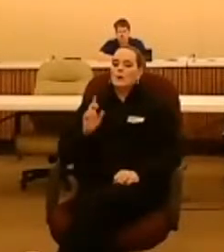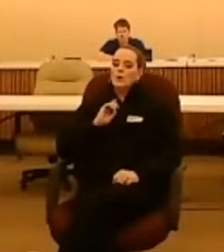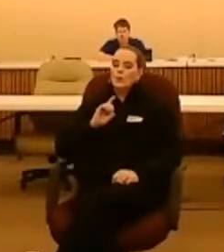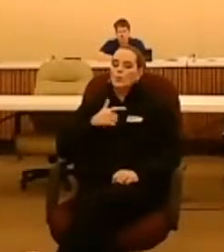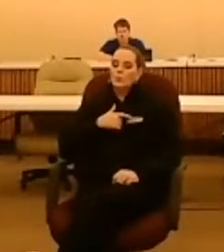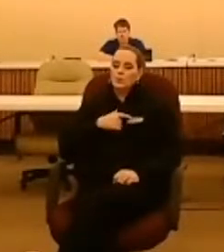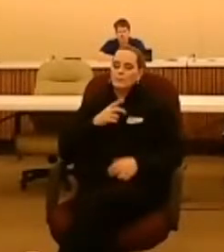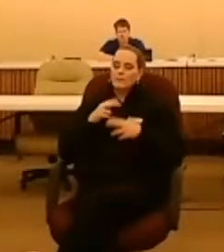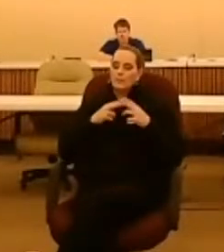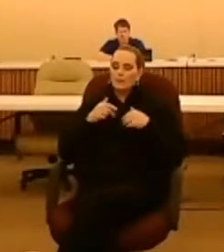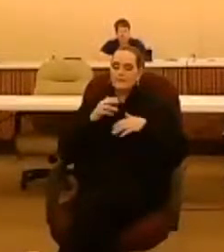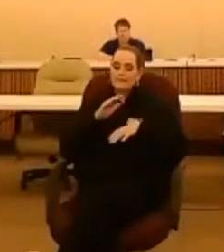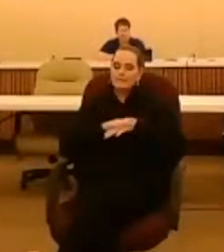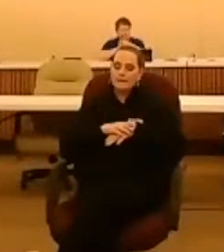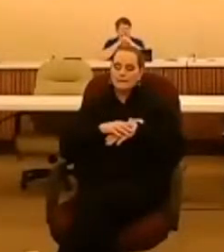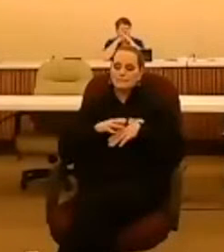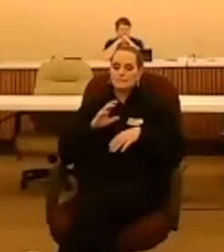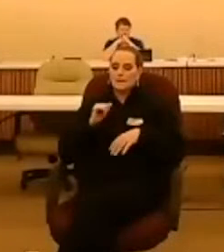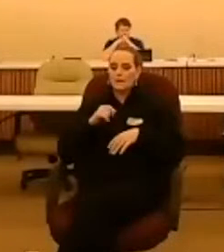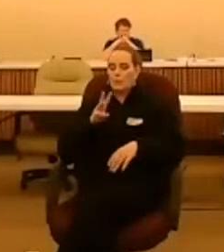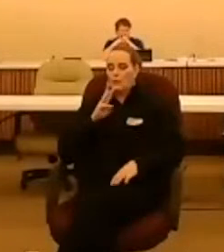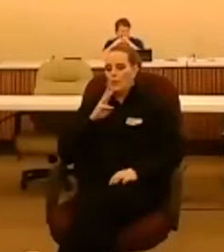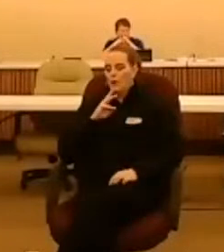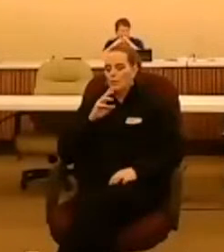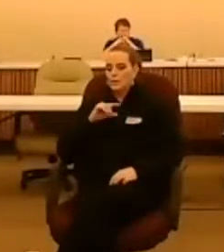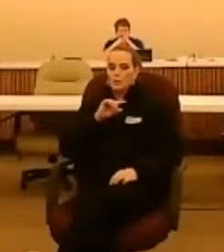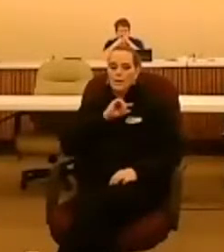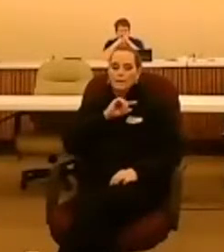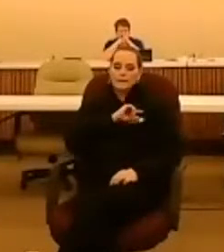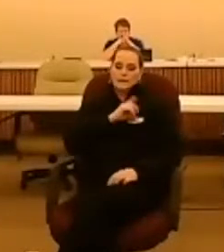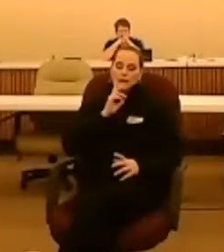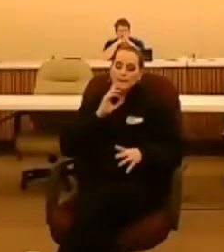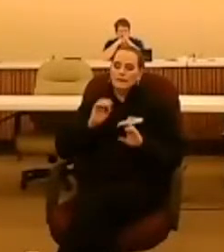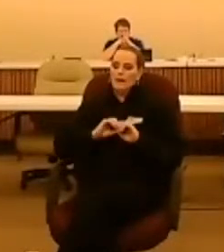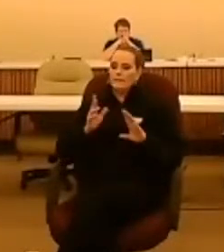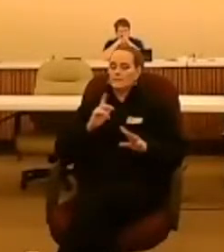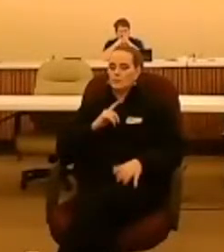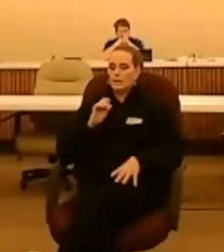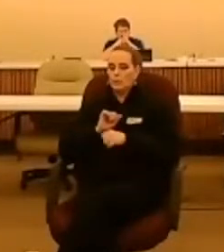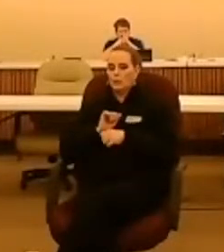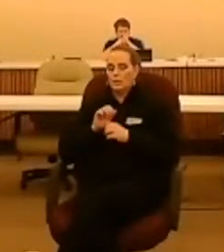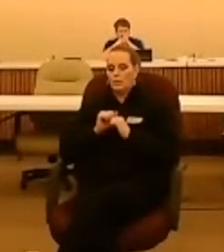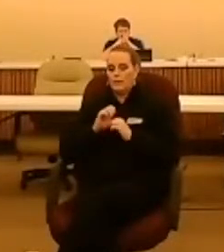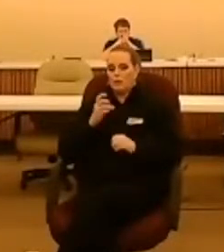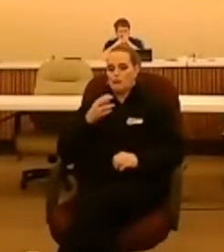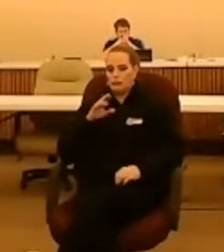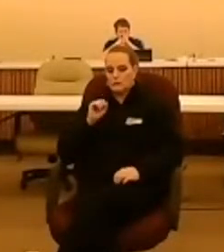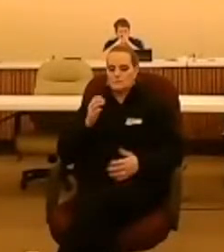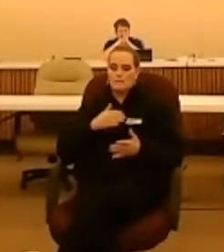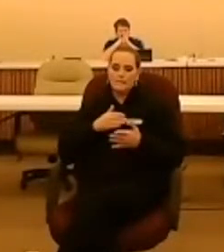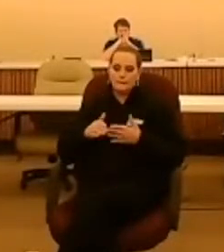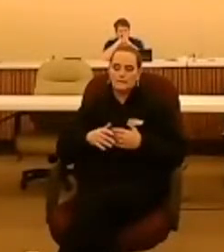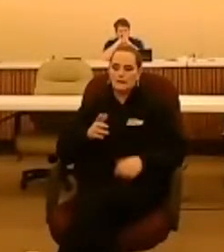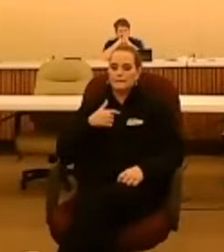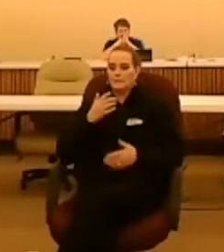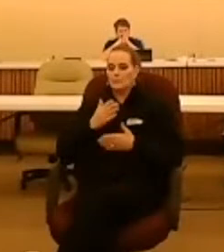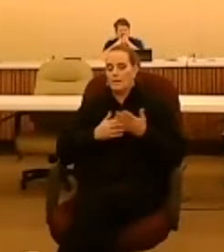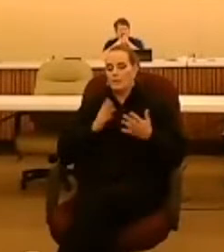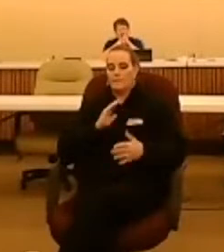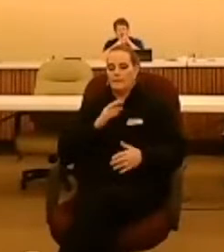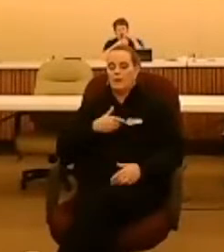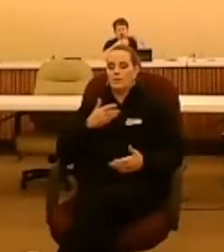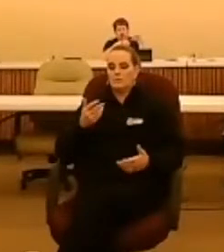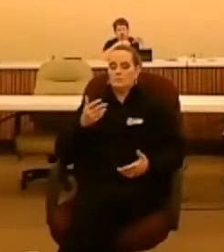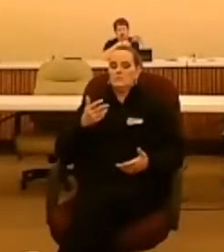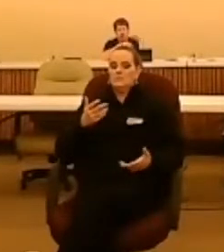quality ponds. Obviously, we work with Chris all the time, and we provide the ponds, so it's part of our permitting. No,